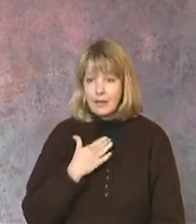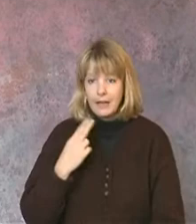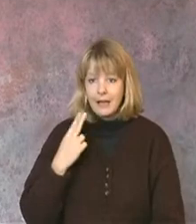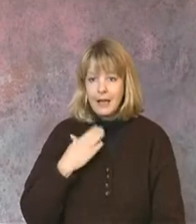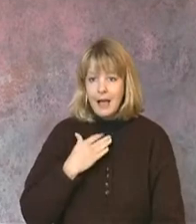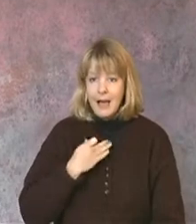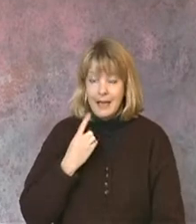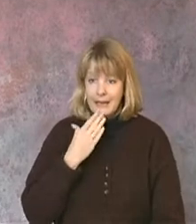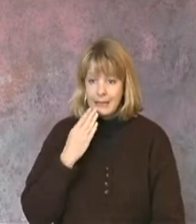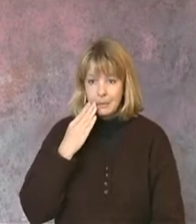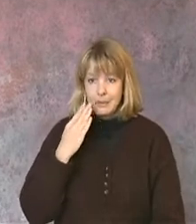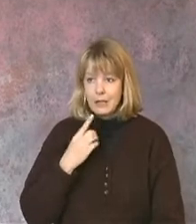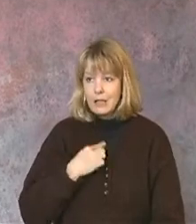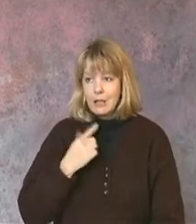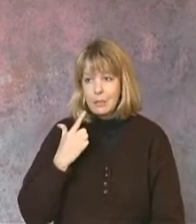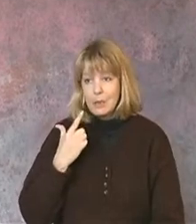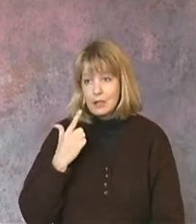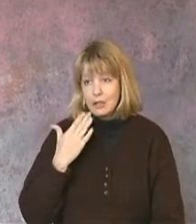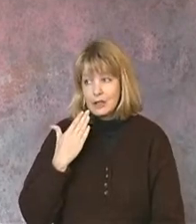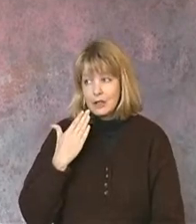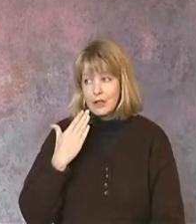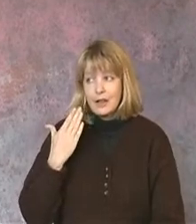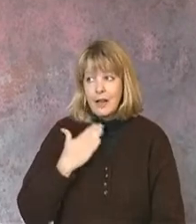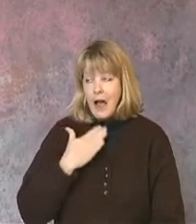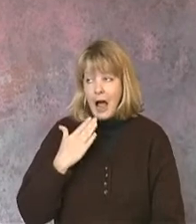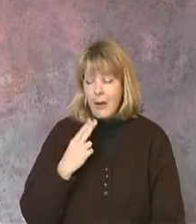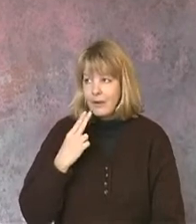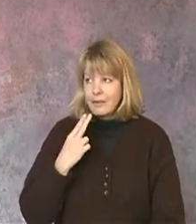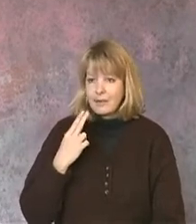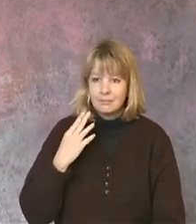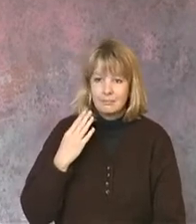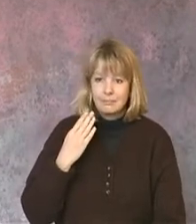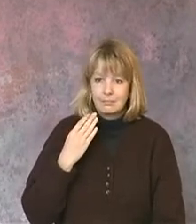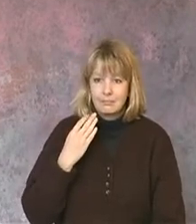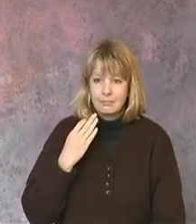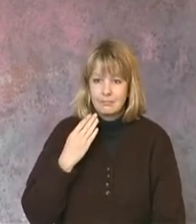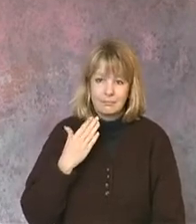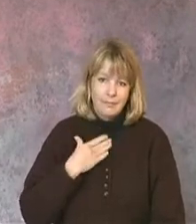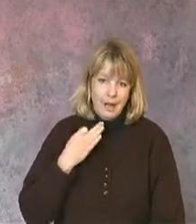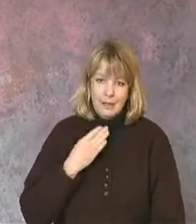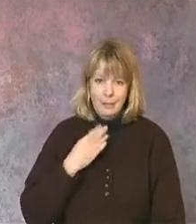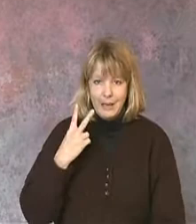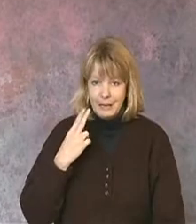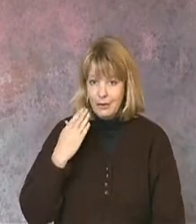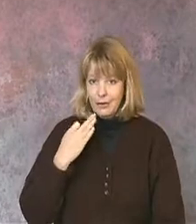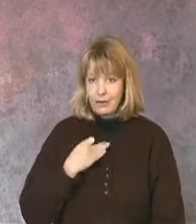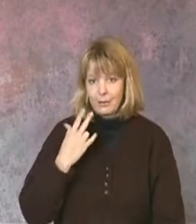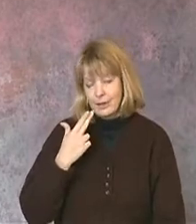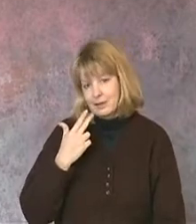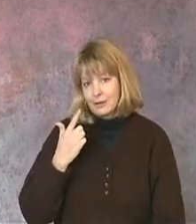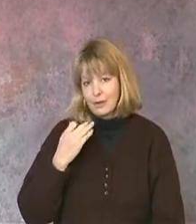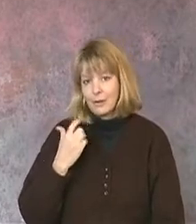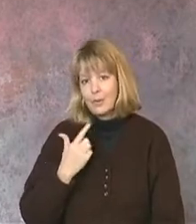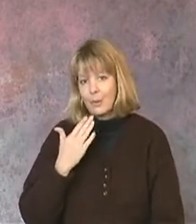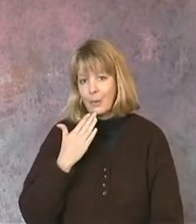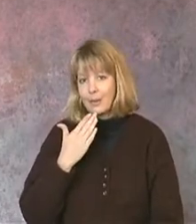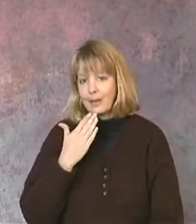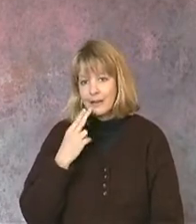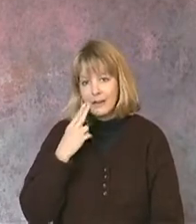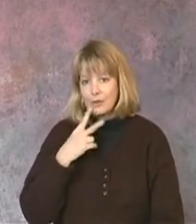lake, I had to be pushed out of a ice bank or ridge or whatever you